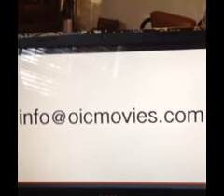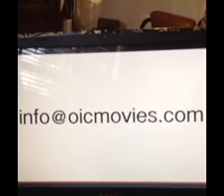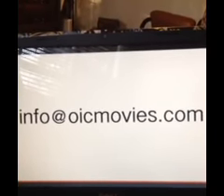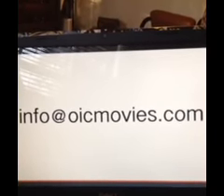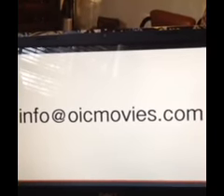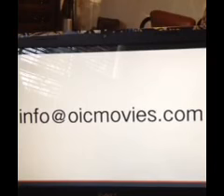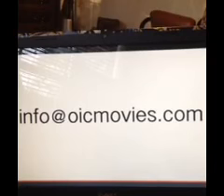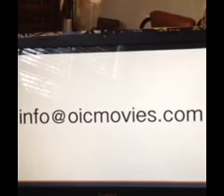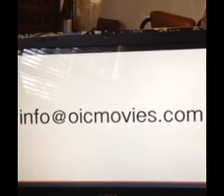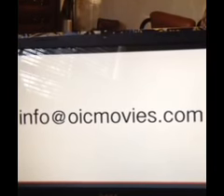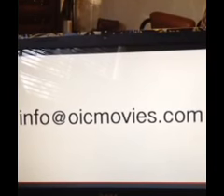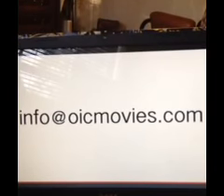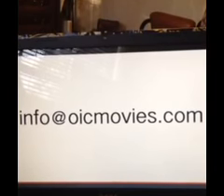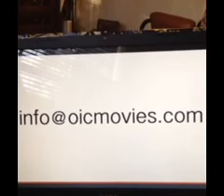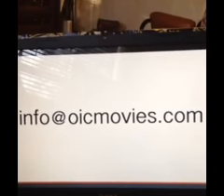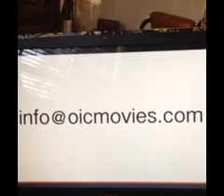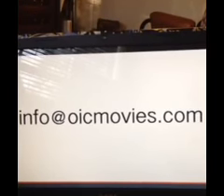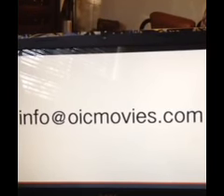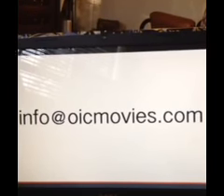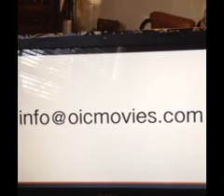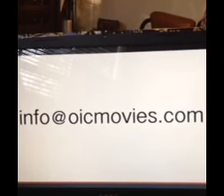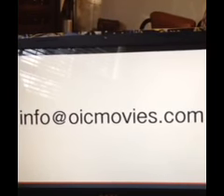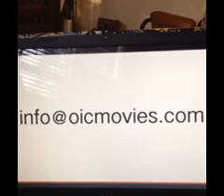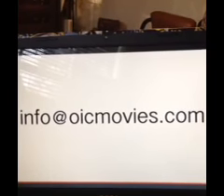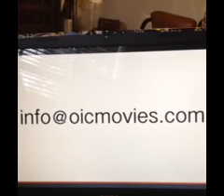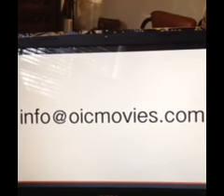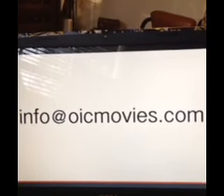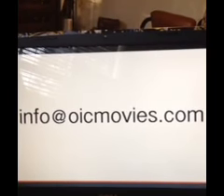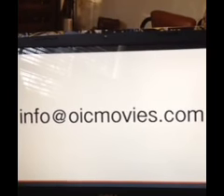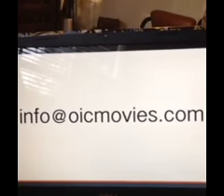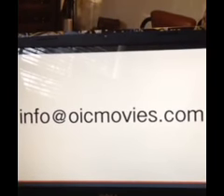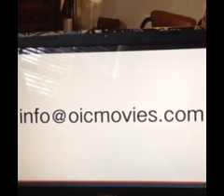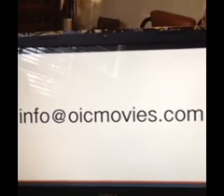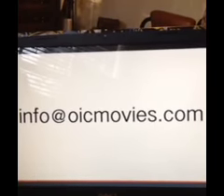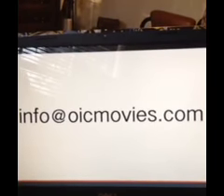Well, everybody, that's all I have on OIC Movies with Mary.